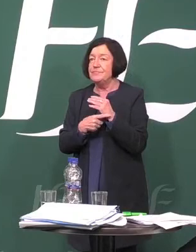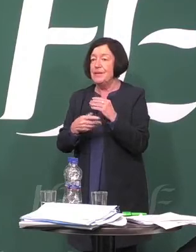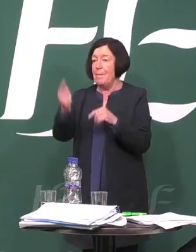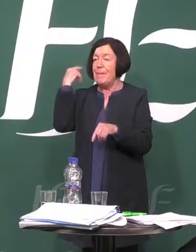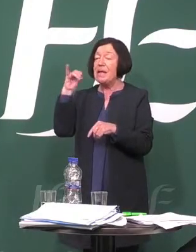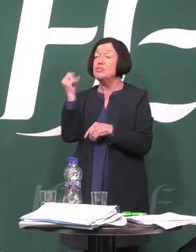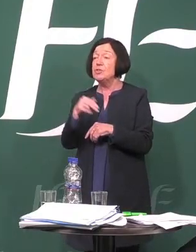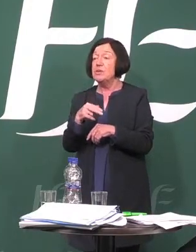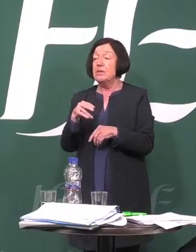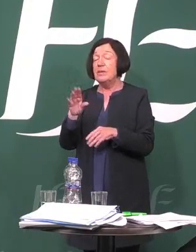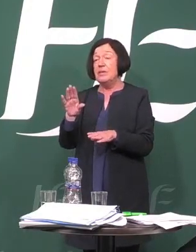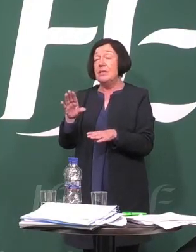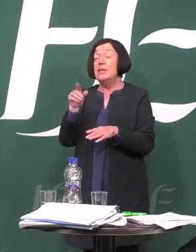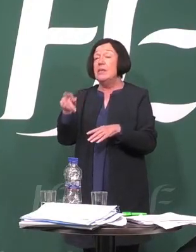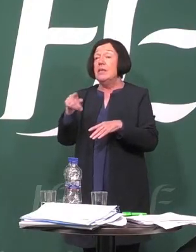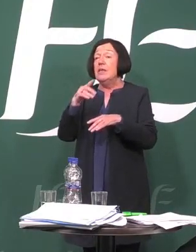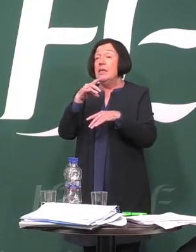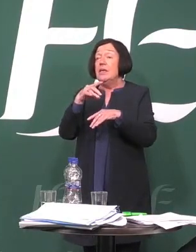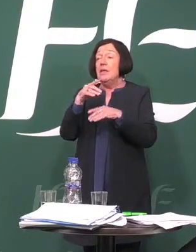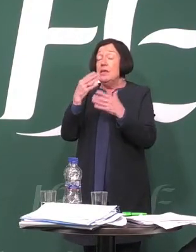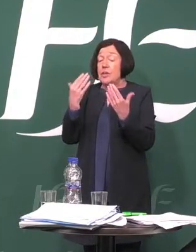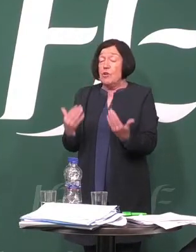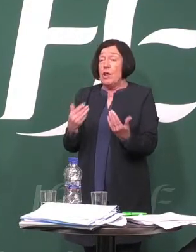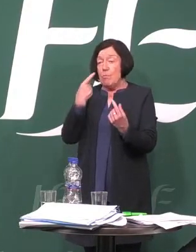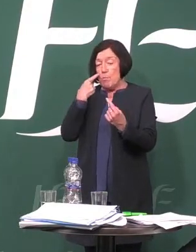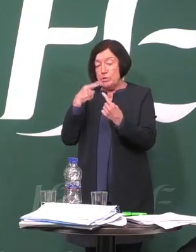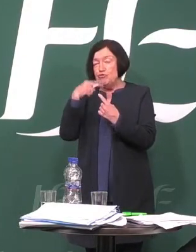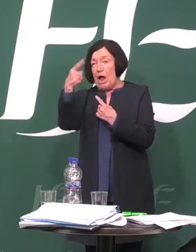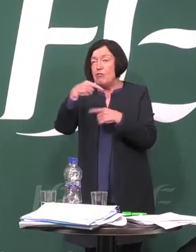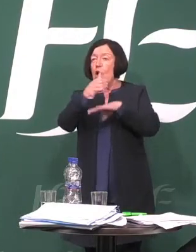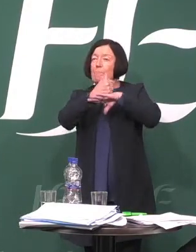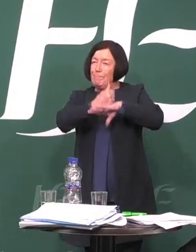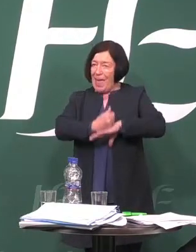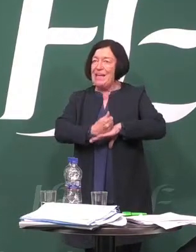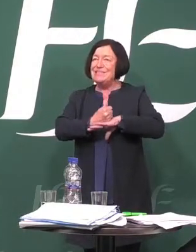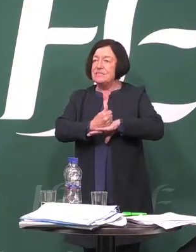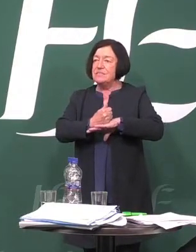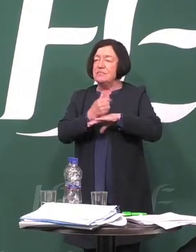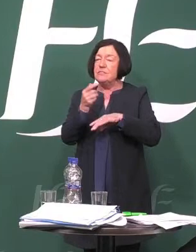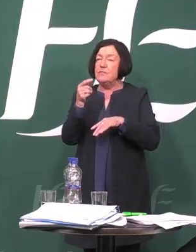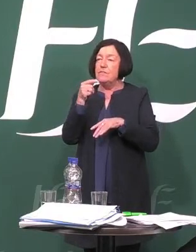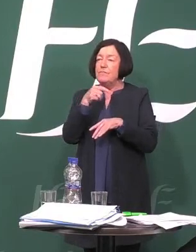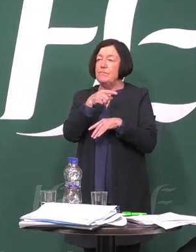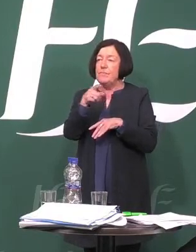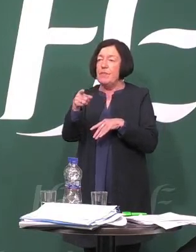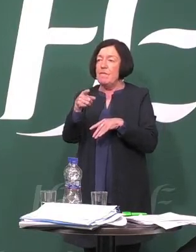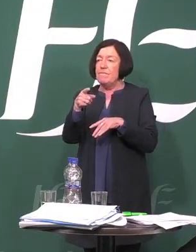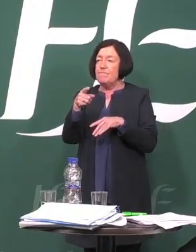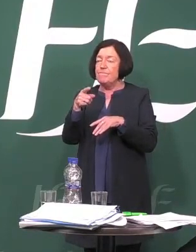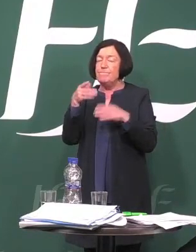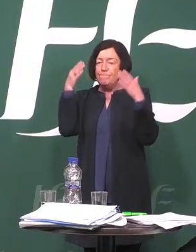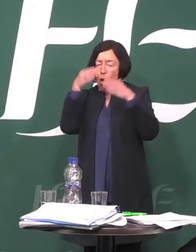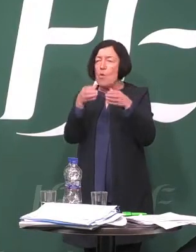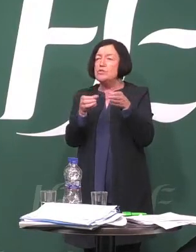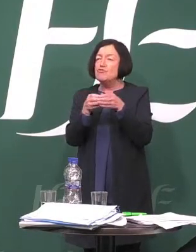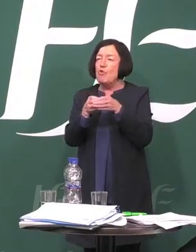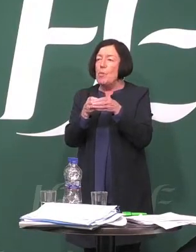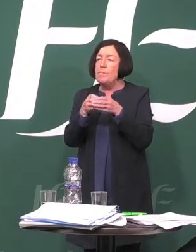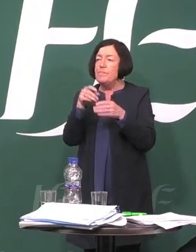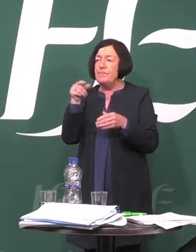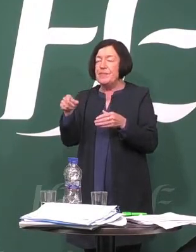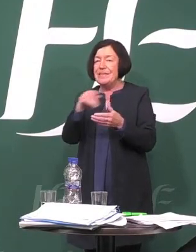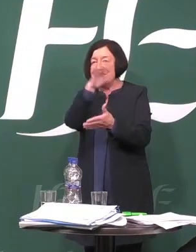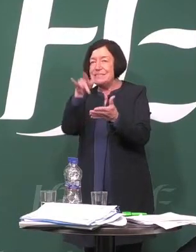January. Well, the current projections are based on Philip Nolan's group, and I'm optimistic to what are called